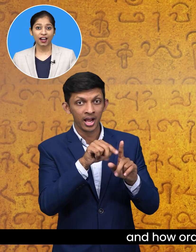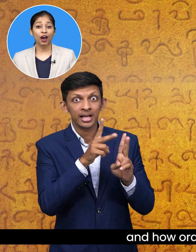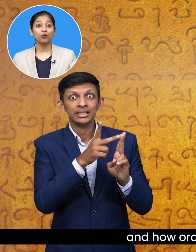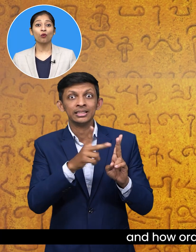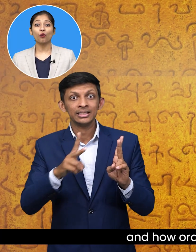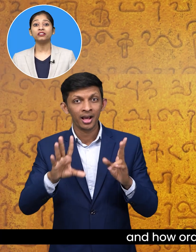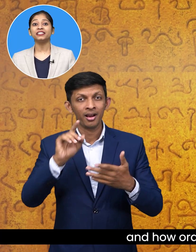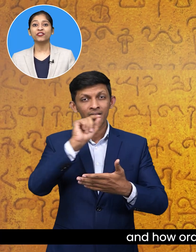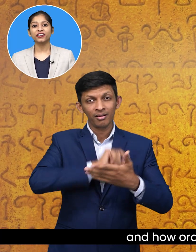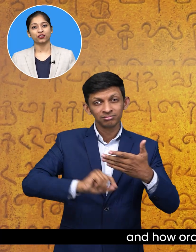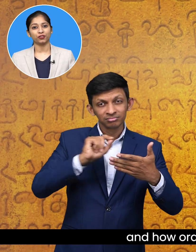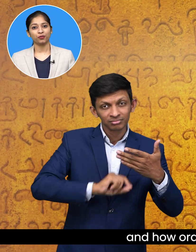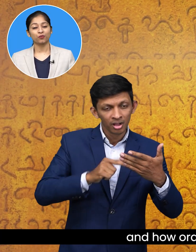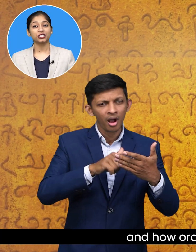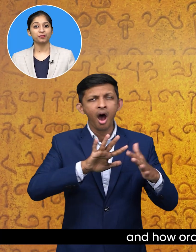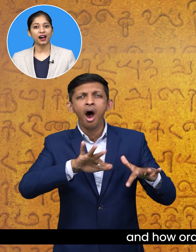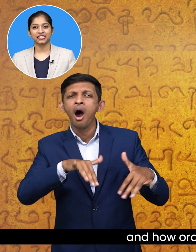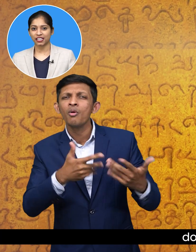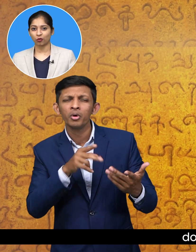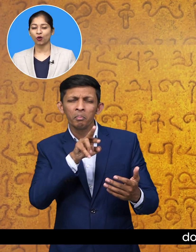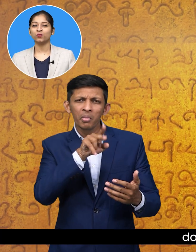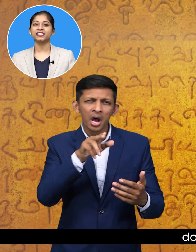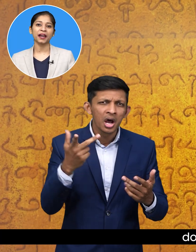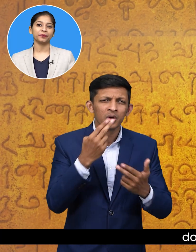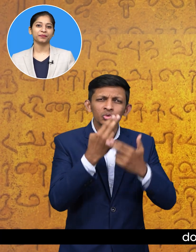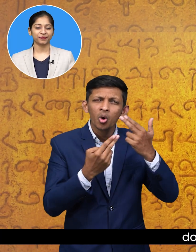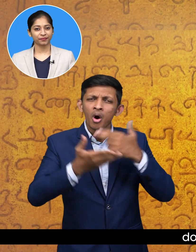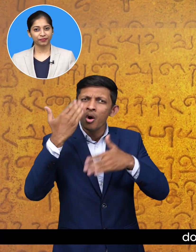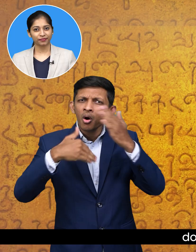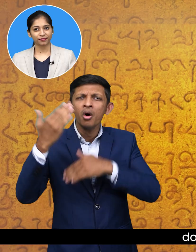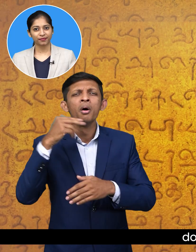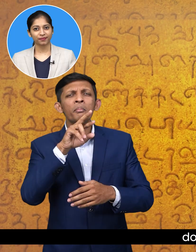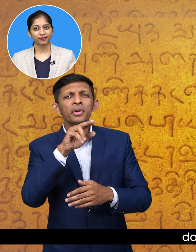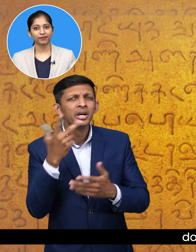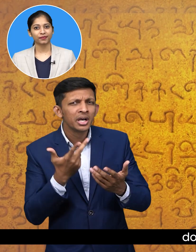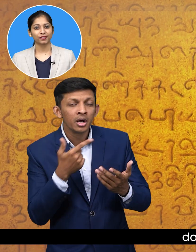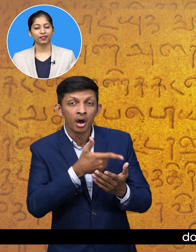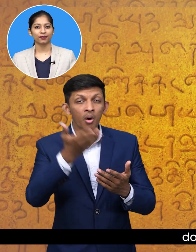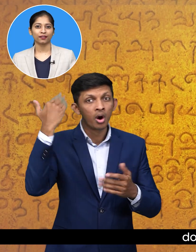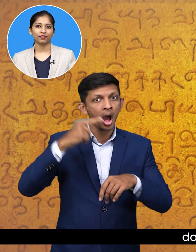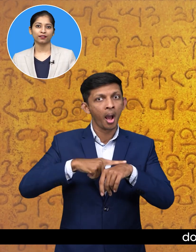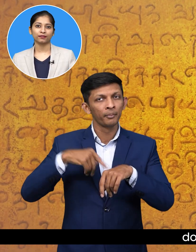and how oral literature was passed down over time.